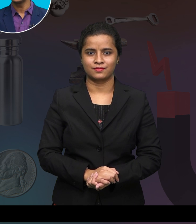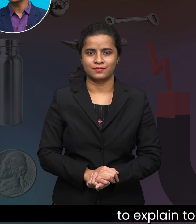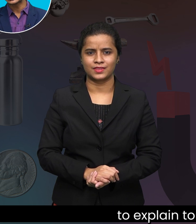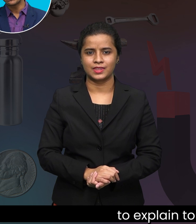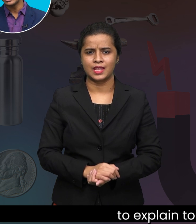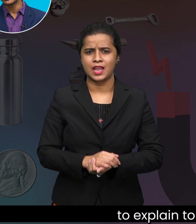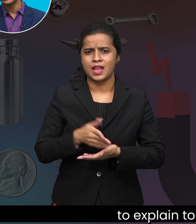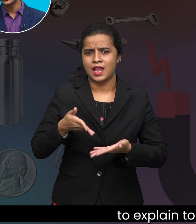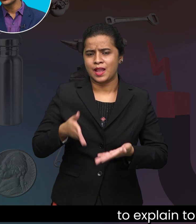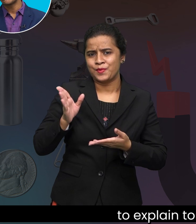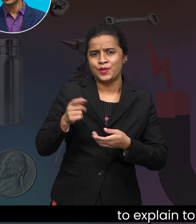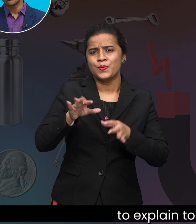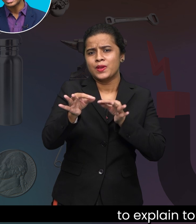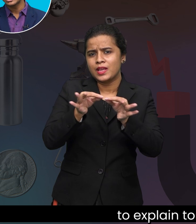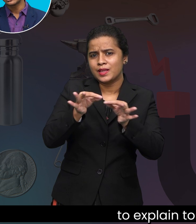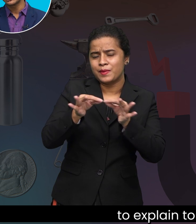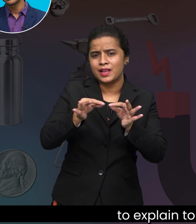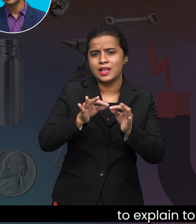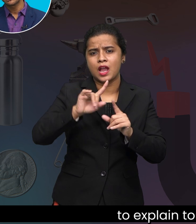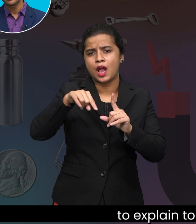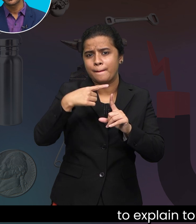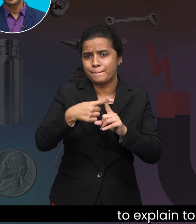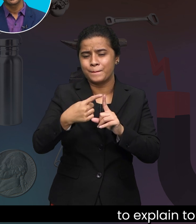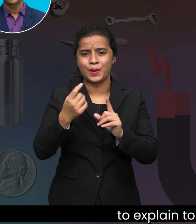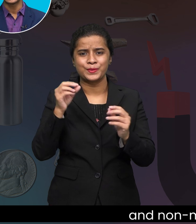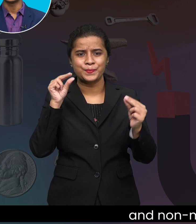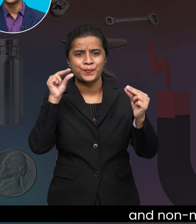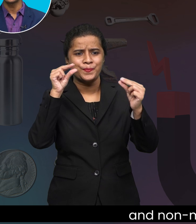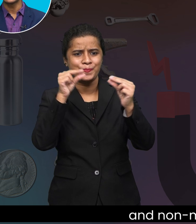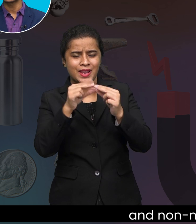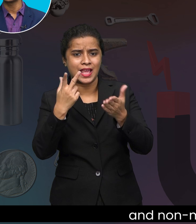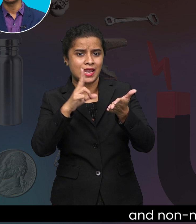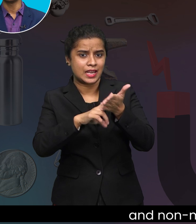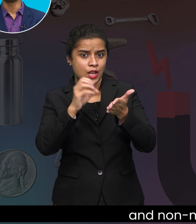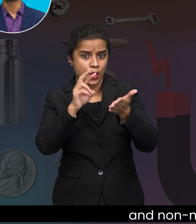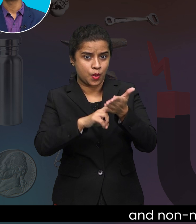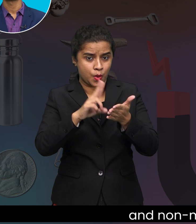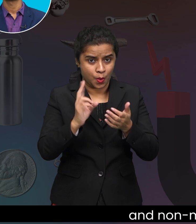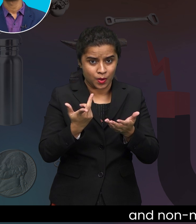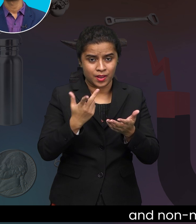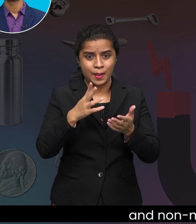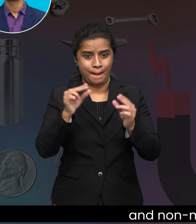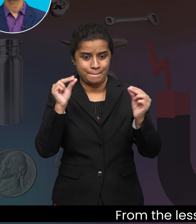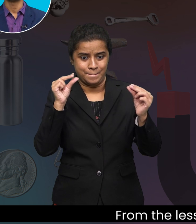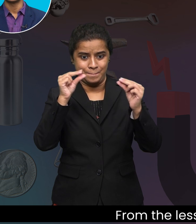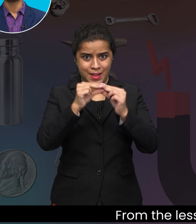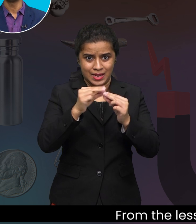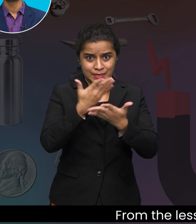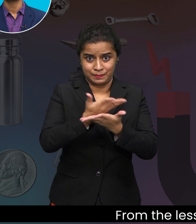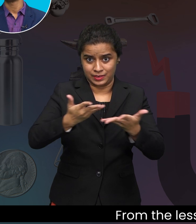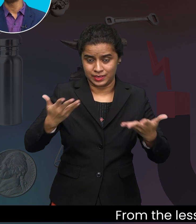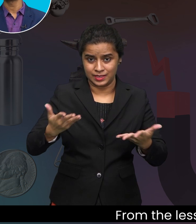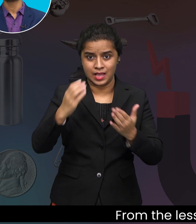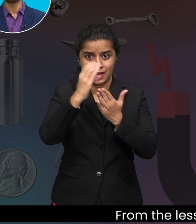I am here to explain to you about magnetic and non-magnetic materials from the